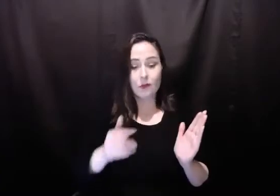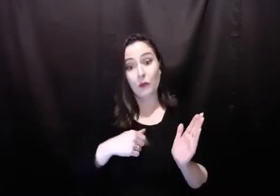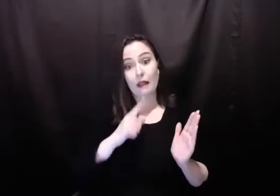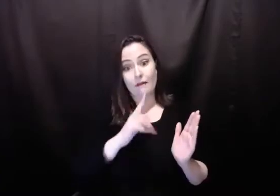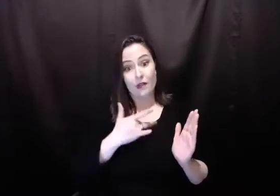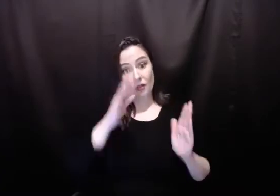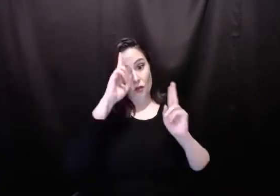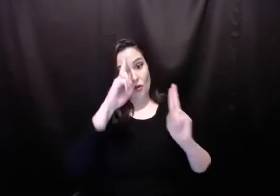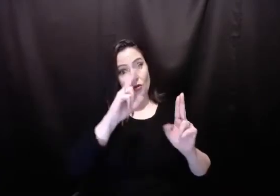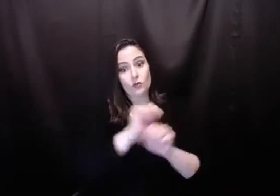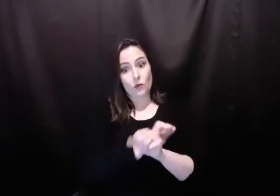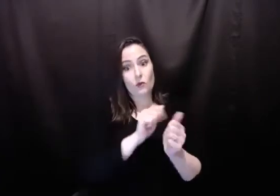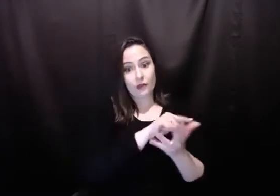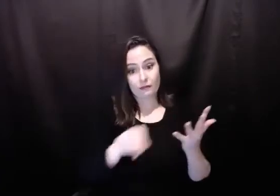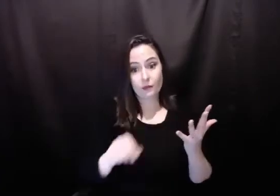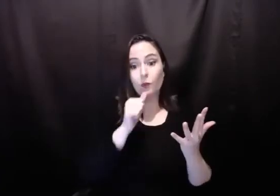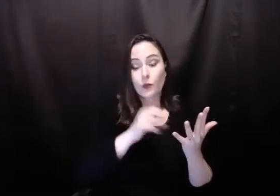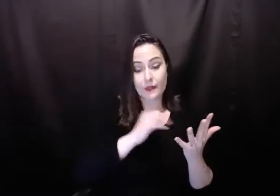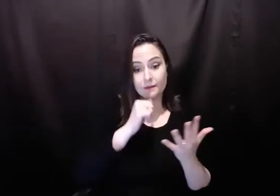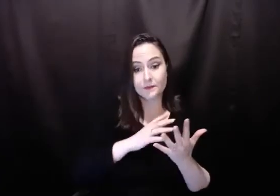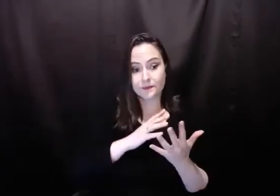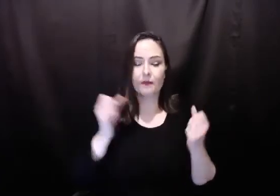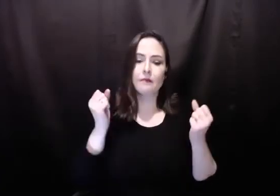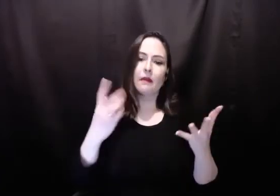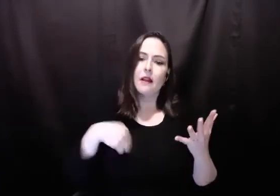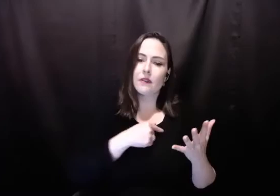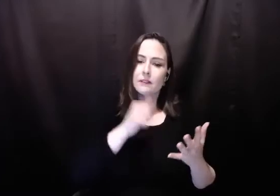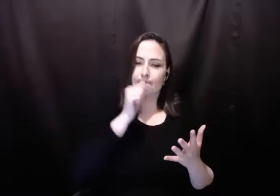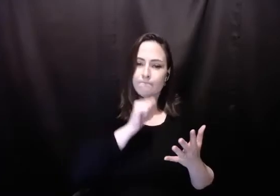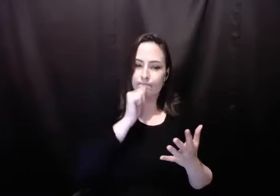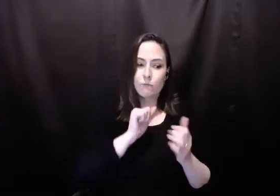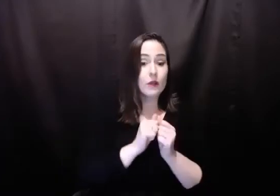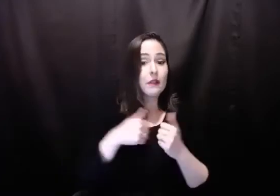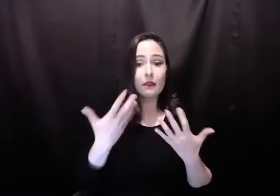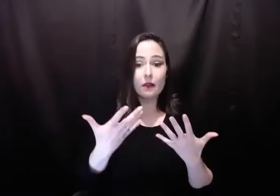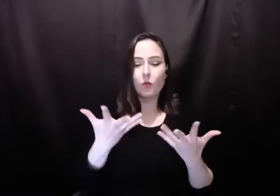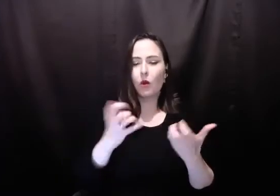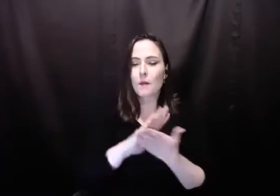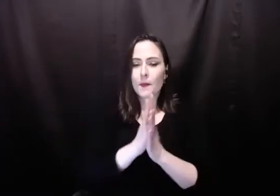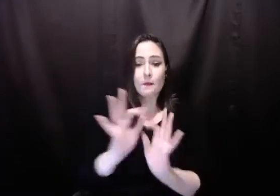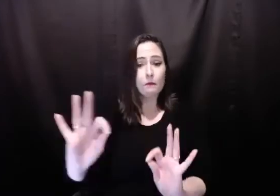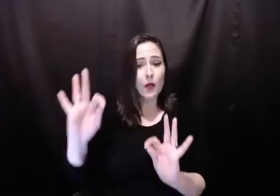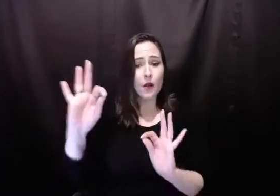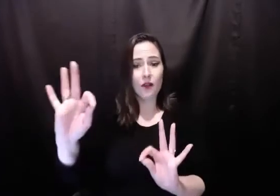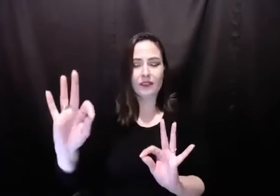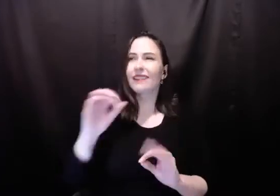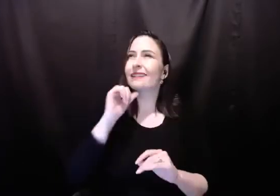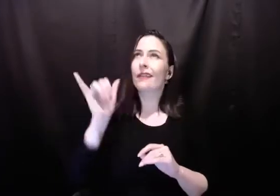it's not that we keep our houses. Maybe it's not that. Maybe it doesn't play itself out that way. Oftentimes, it's a perfectionism